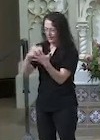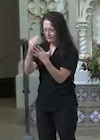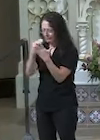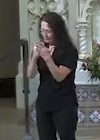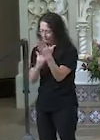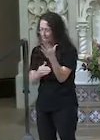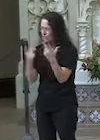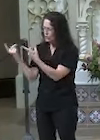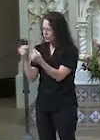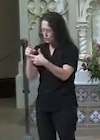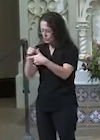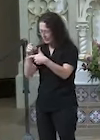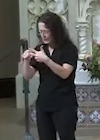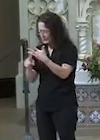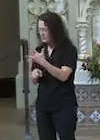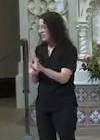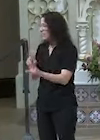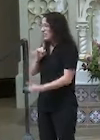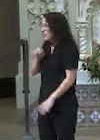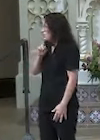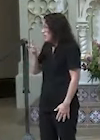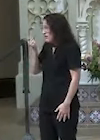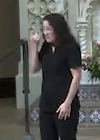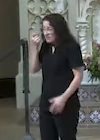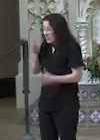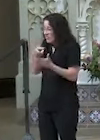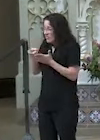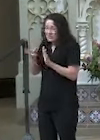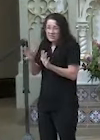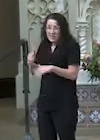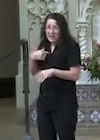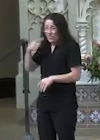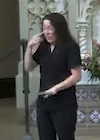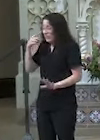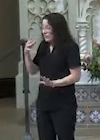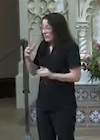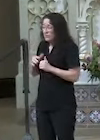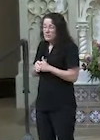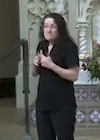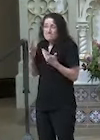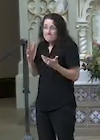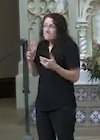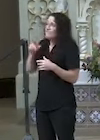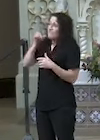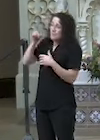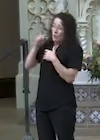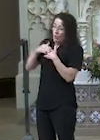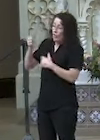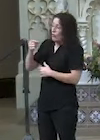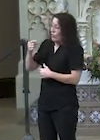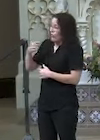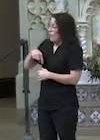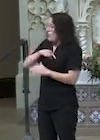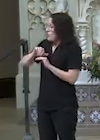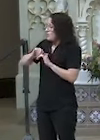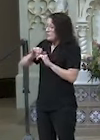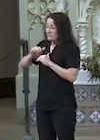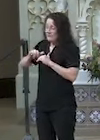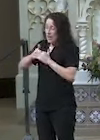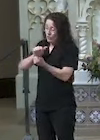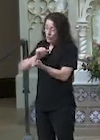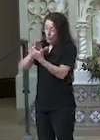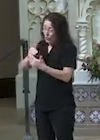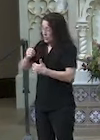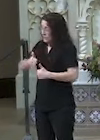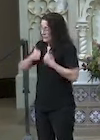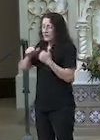Because I really think it comes down to how we are called to live not